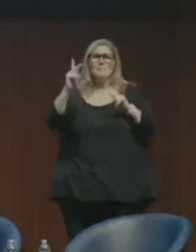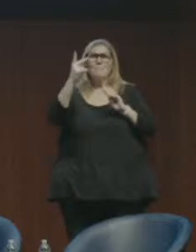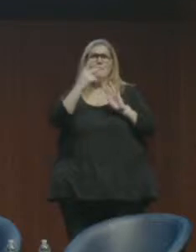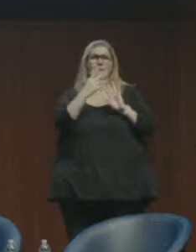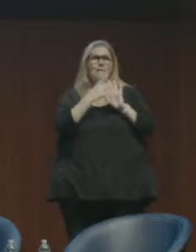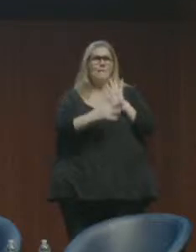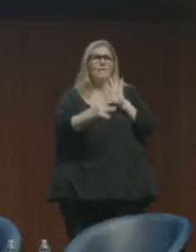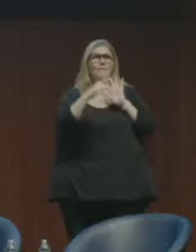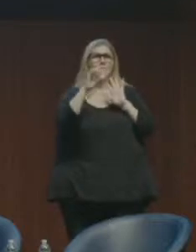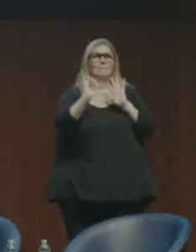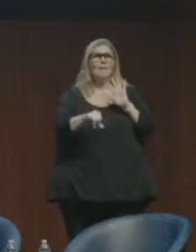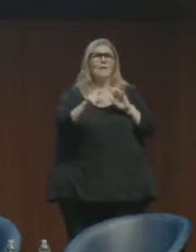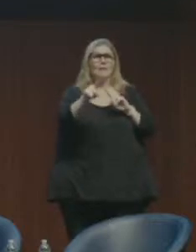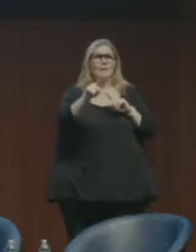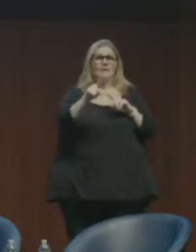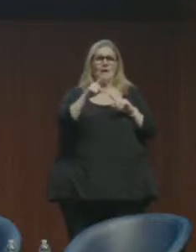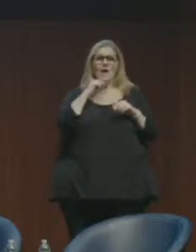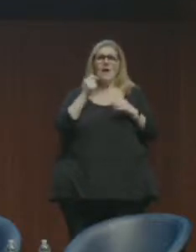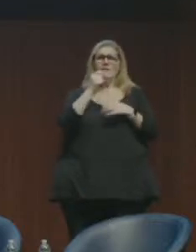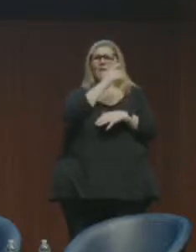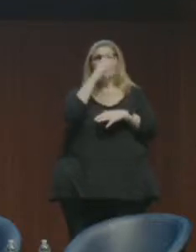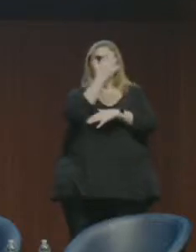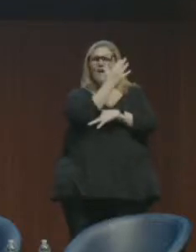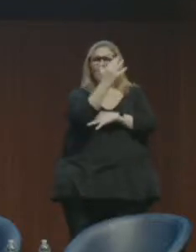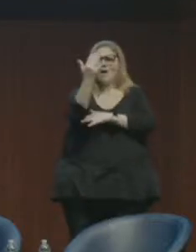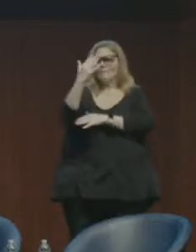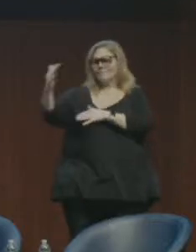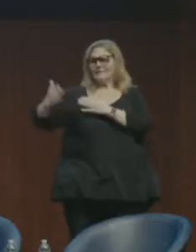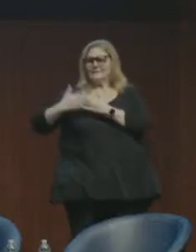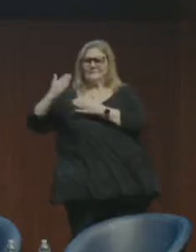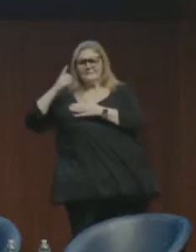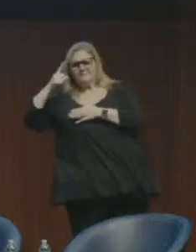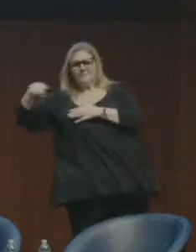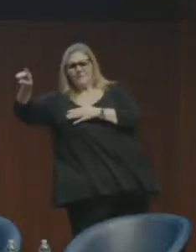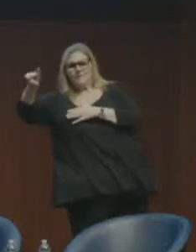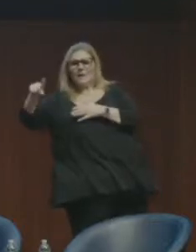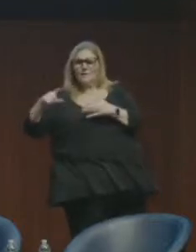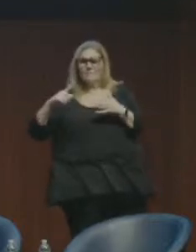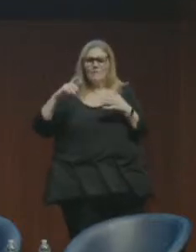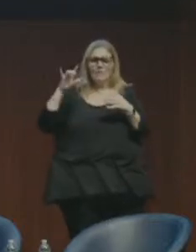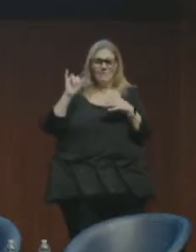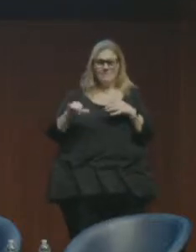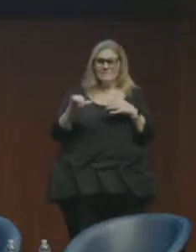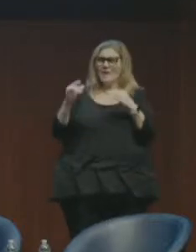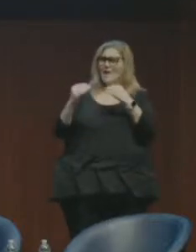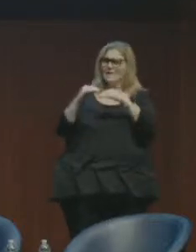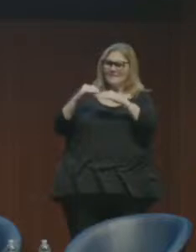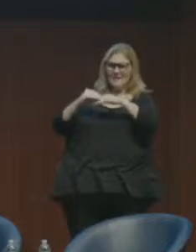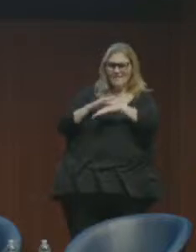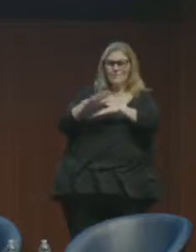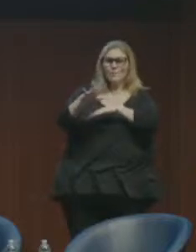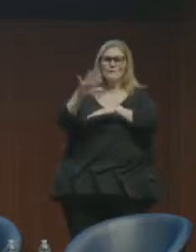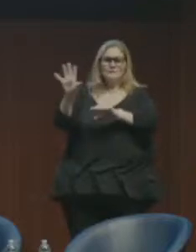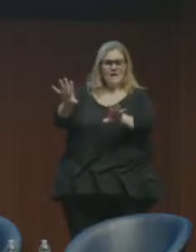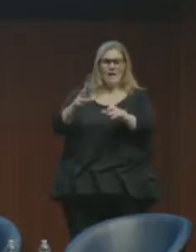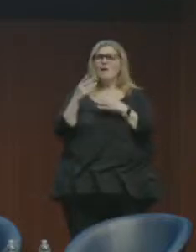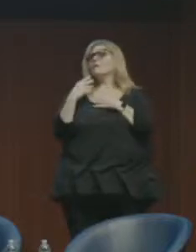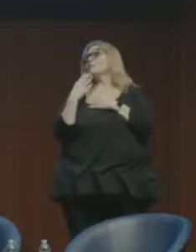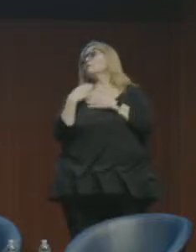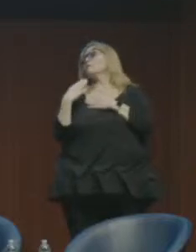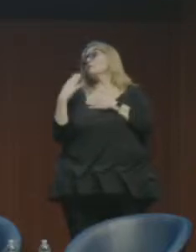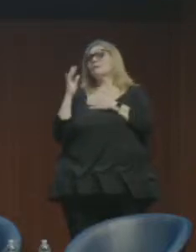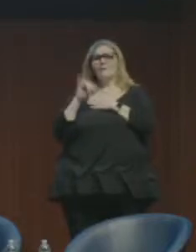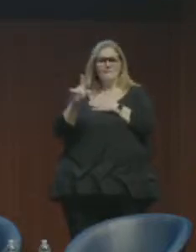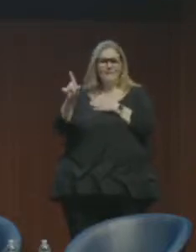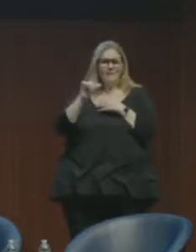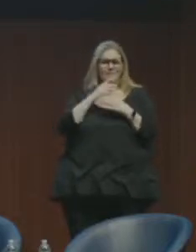and innocents on plantations at Easy Street, whose fangs of affluence clutch, suck